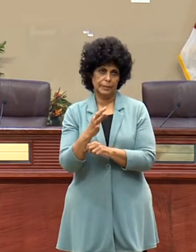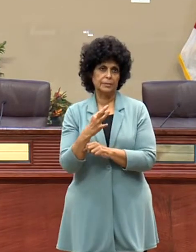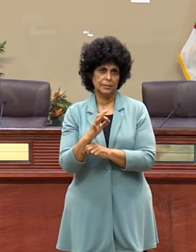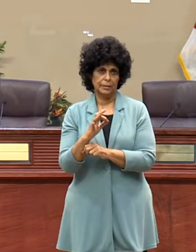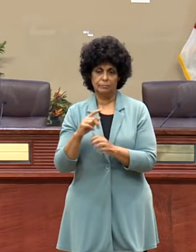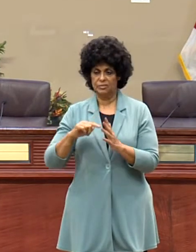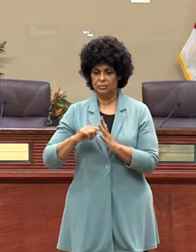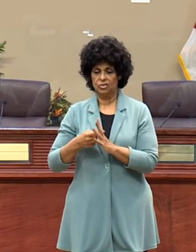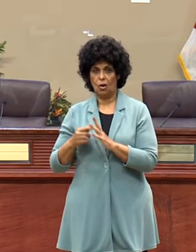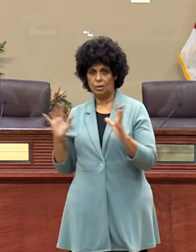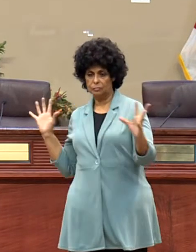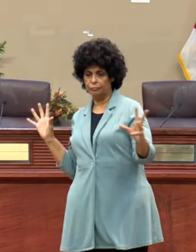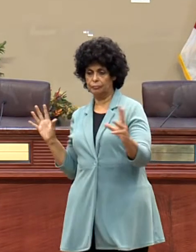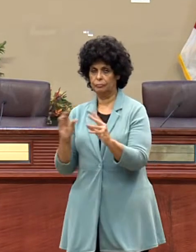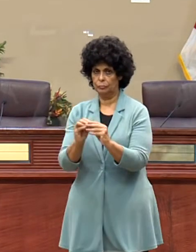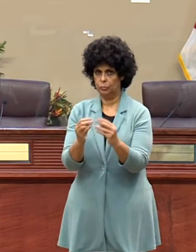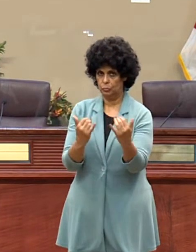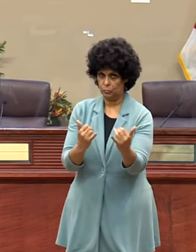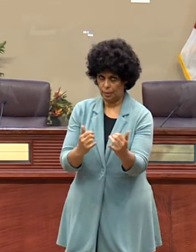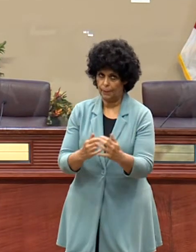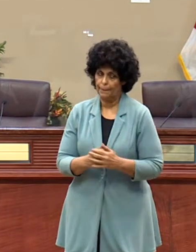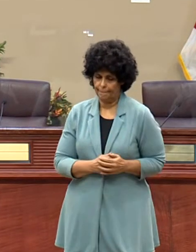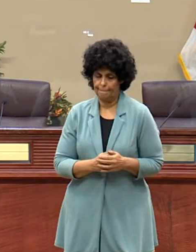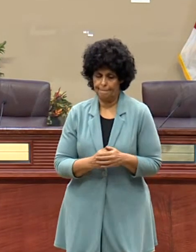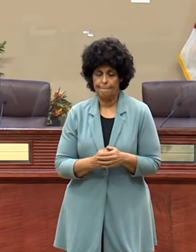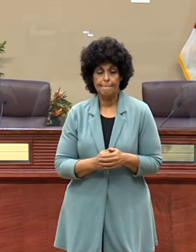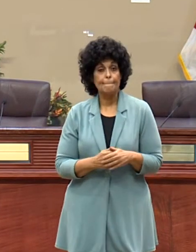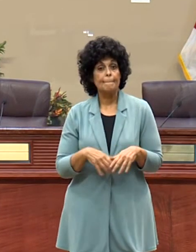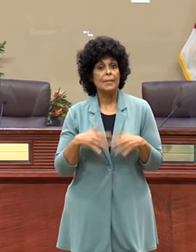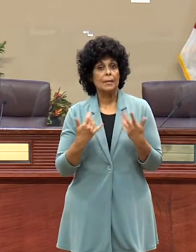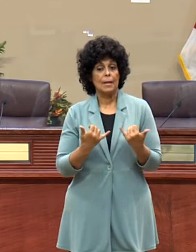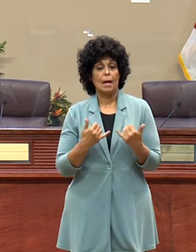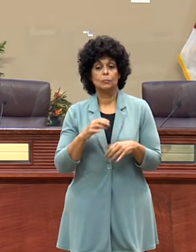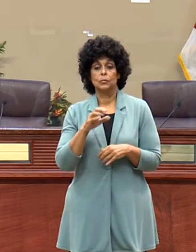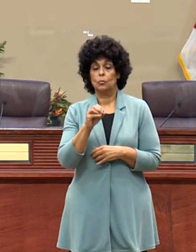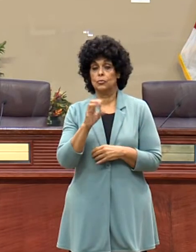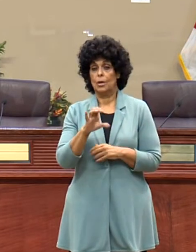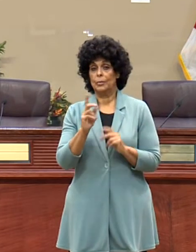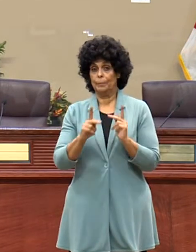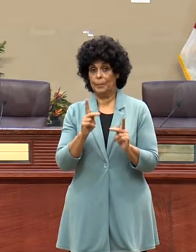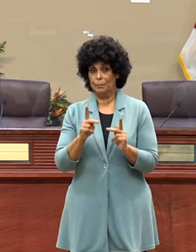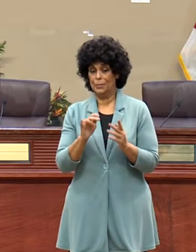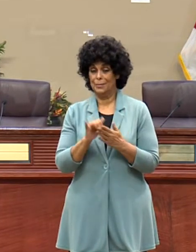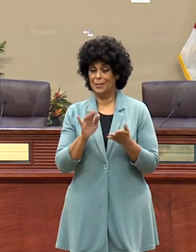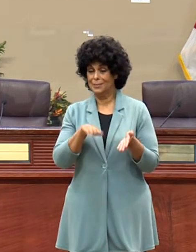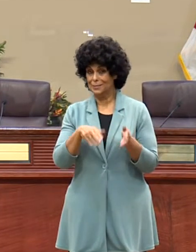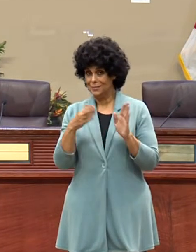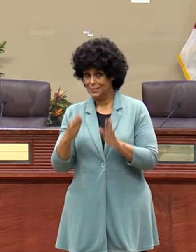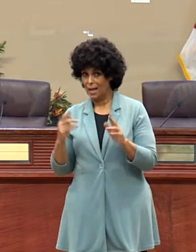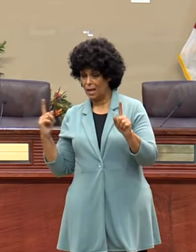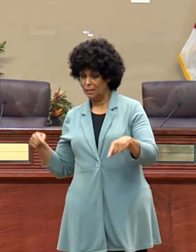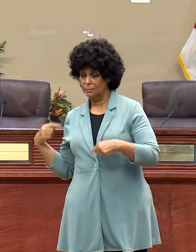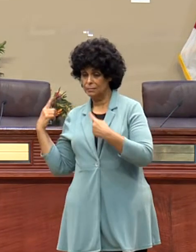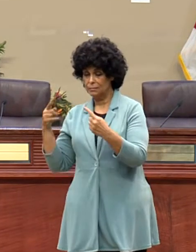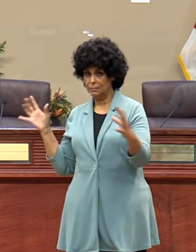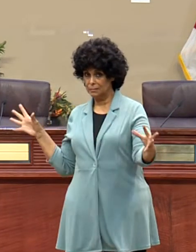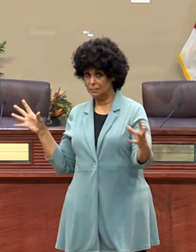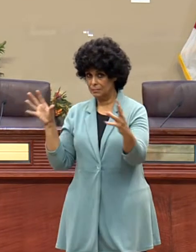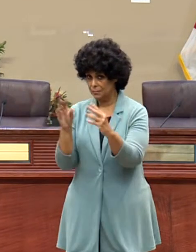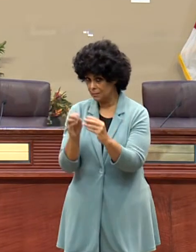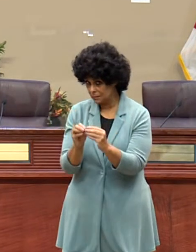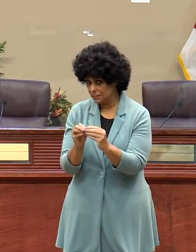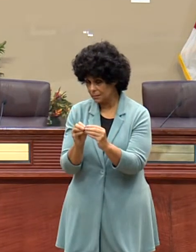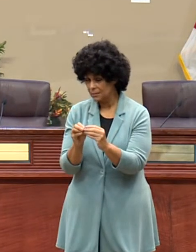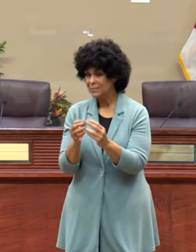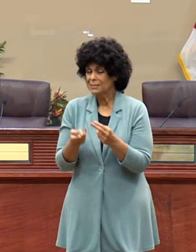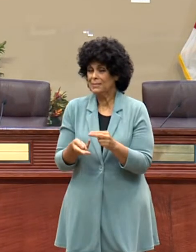the start of the pandemic. The number of Orange County residents who have passed away of COVID-19 went